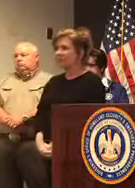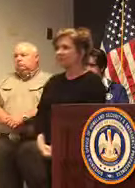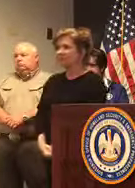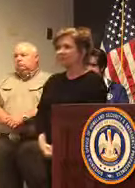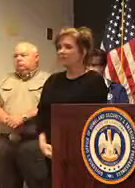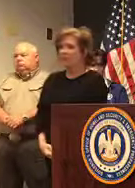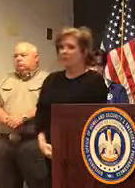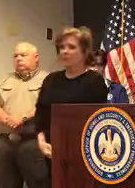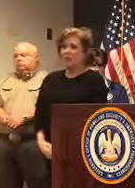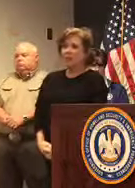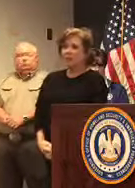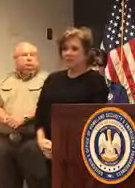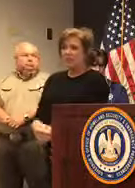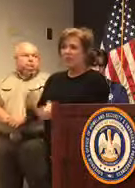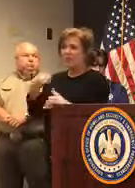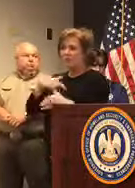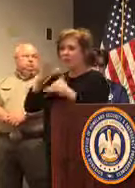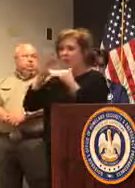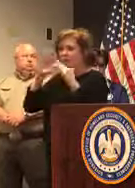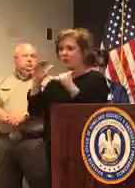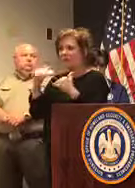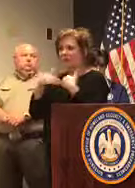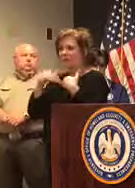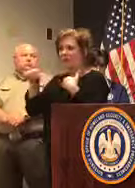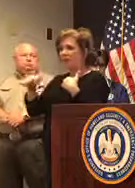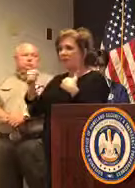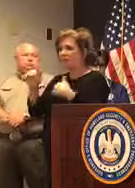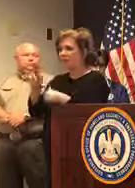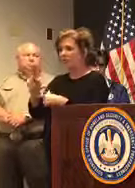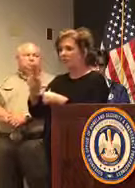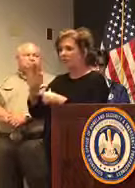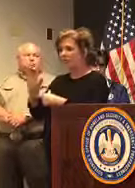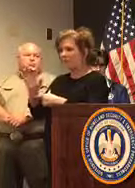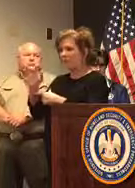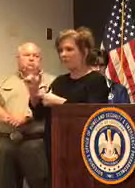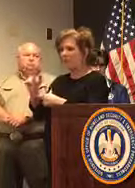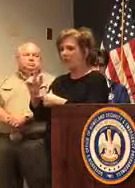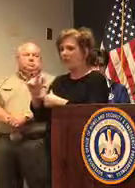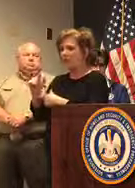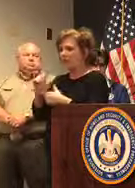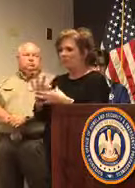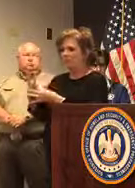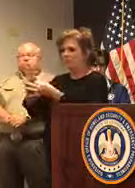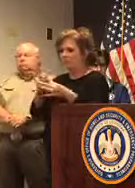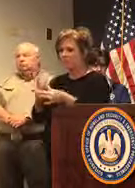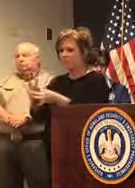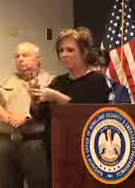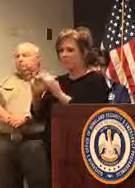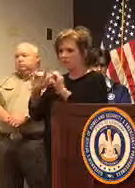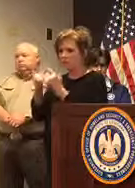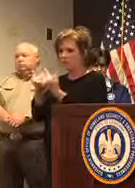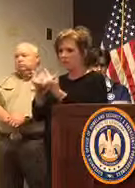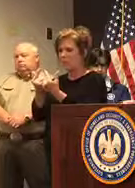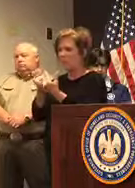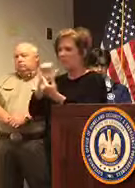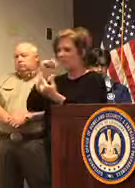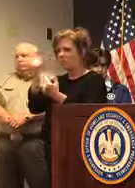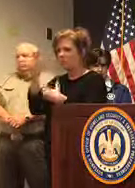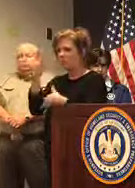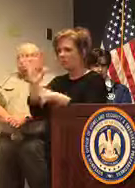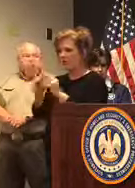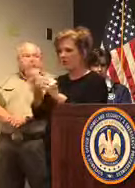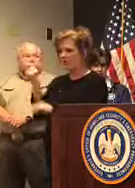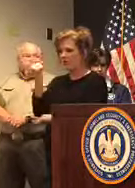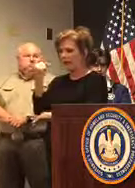Well, we anticipate having another Unified Command Group meeting tomorrow at 11. And so we will also go